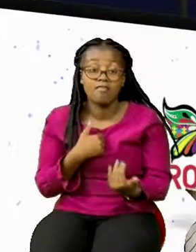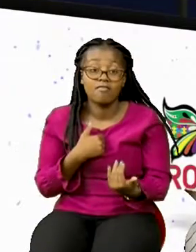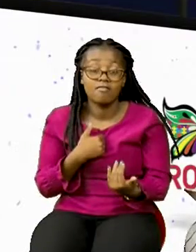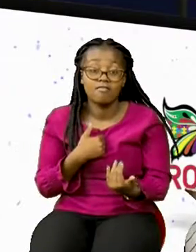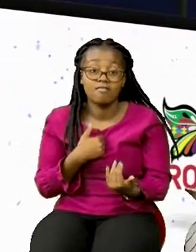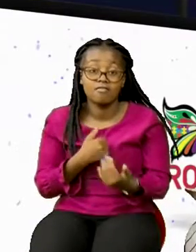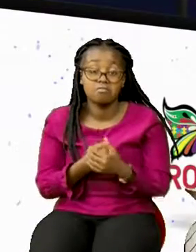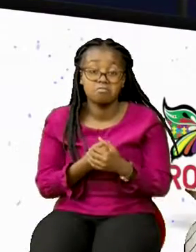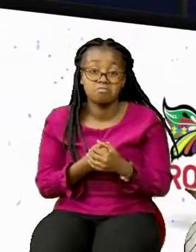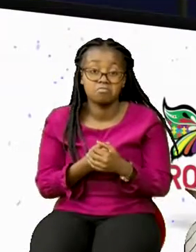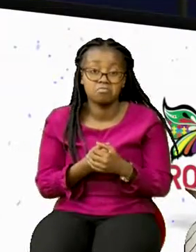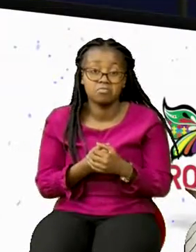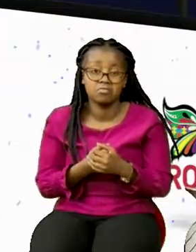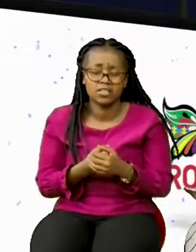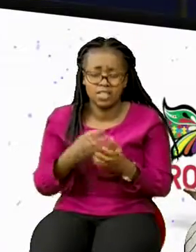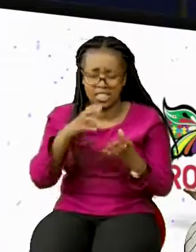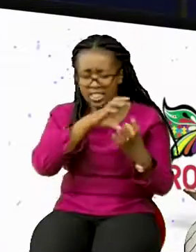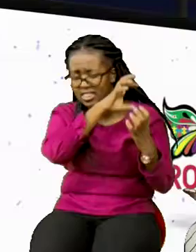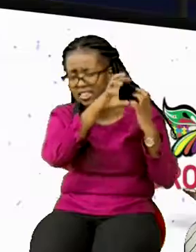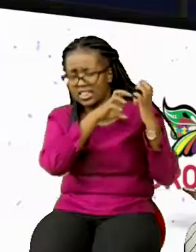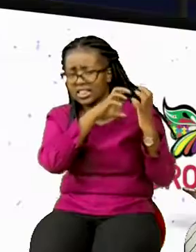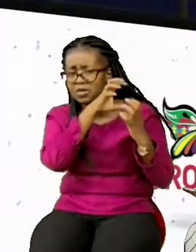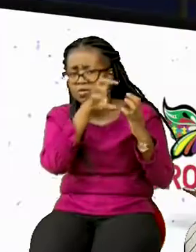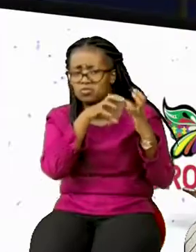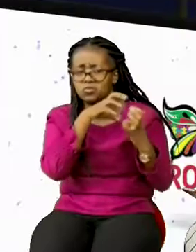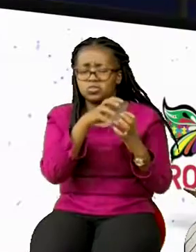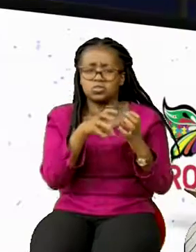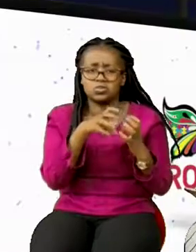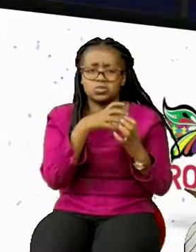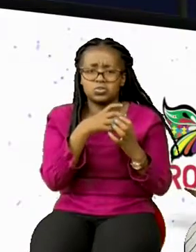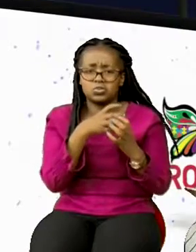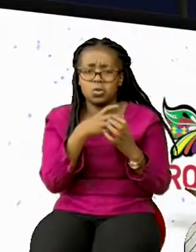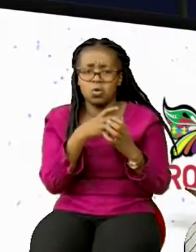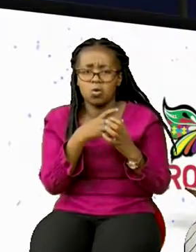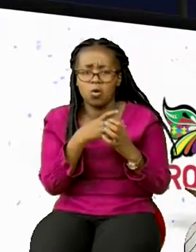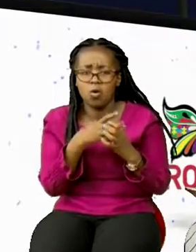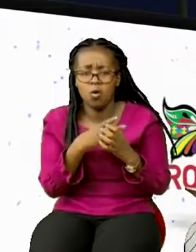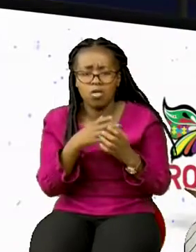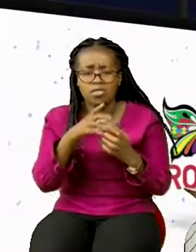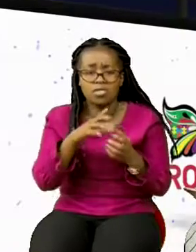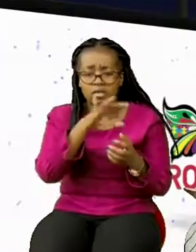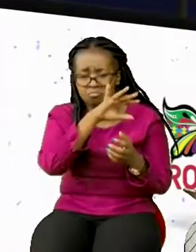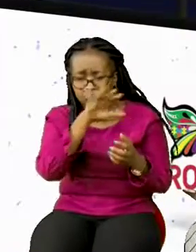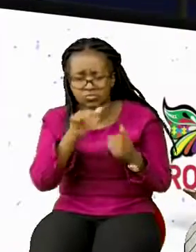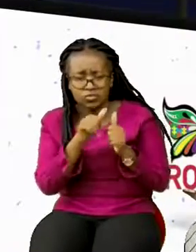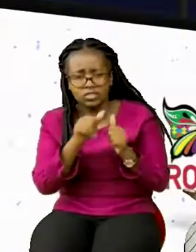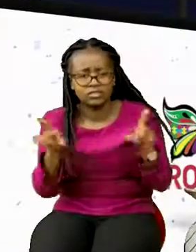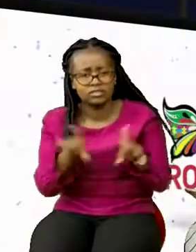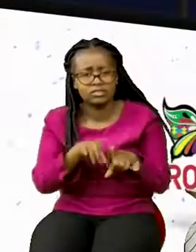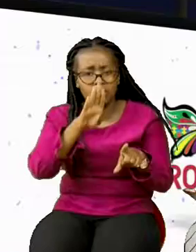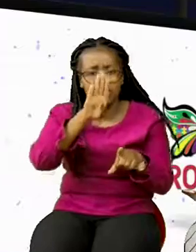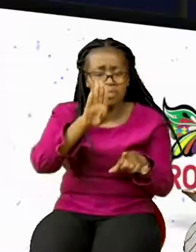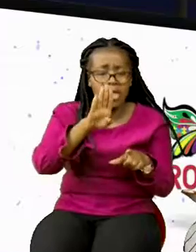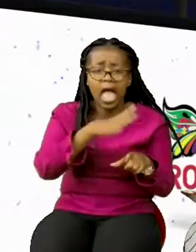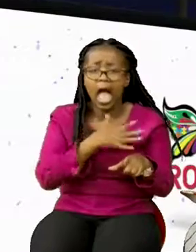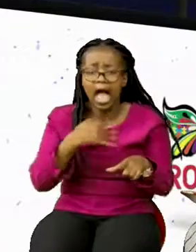difficulties and confusion in letters that look very similar or even sound similar, like B